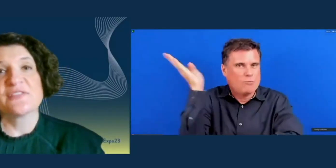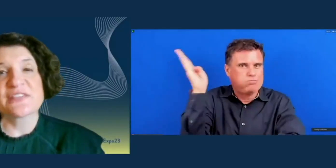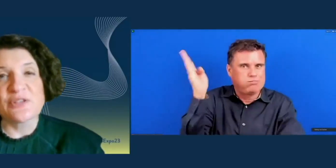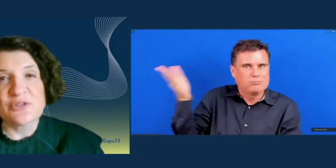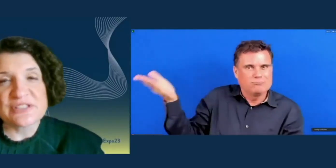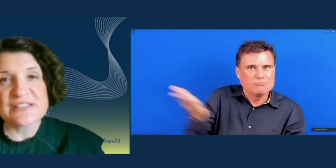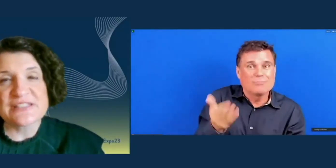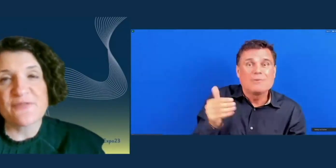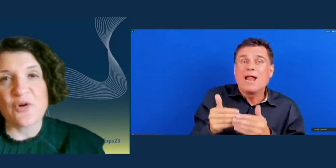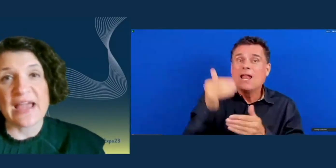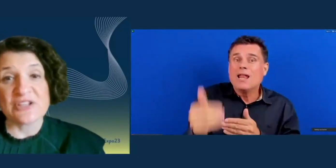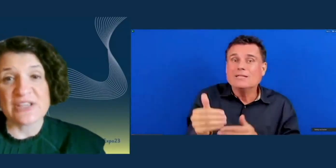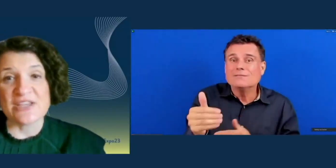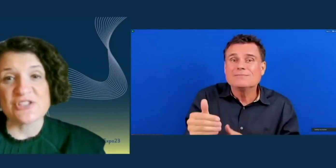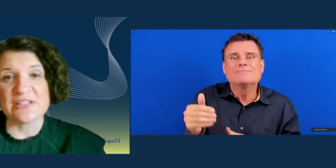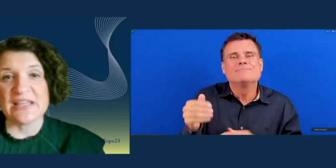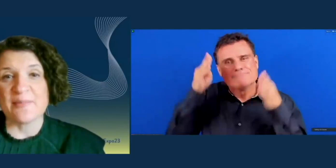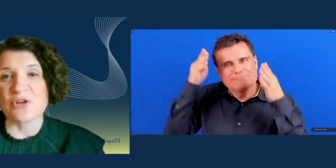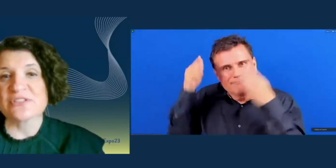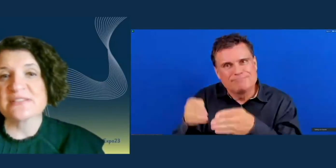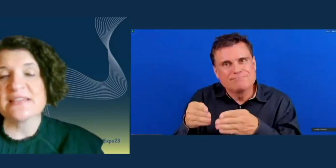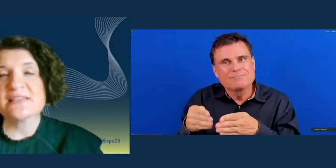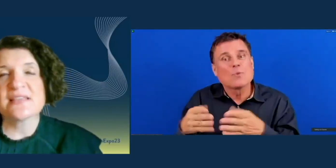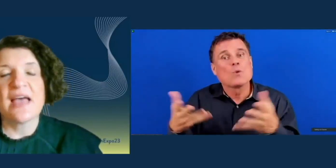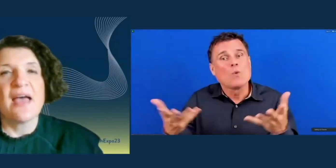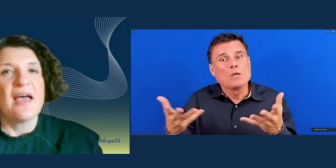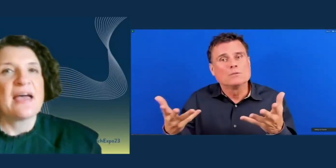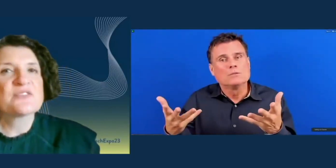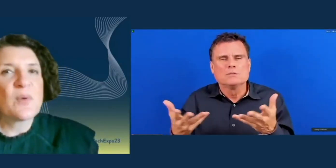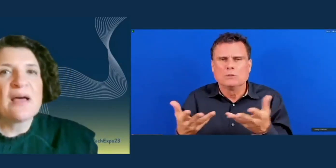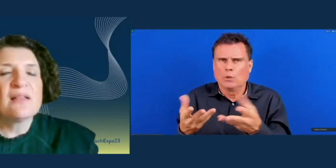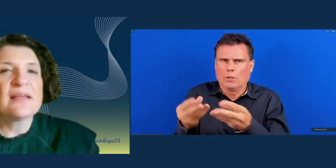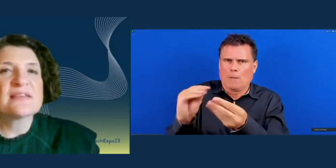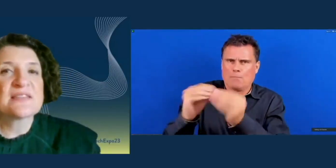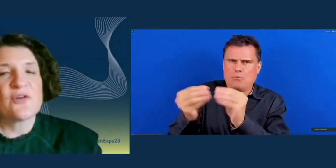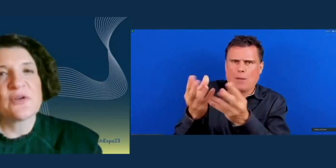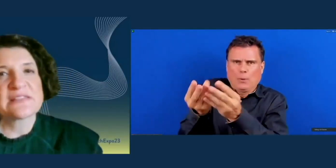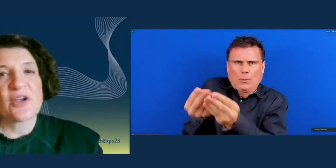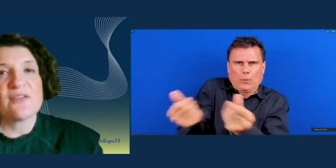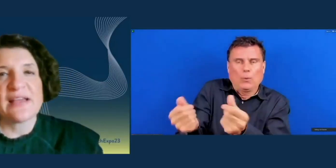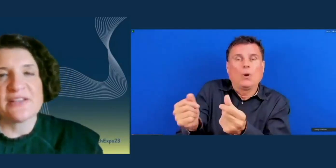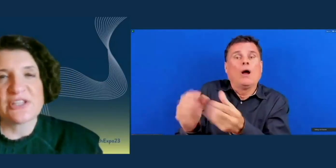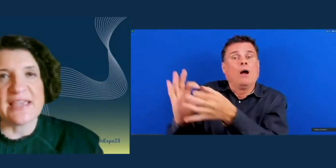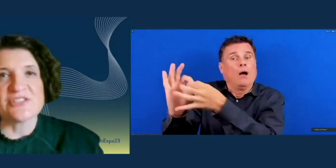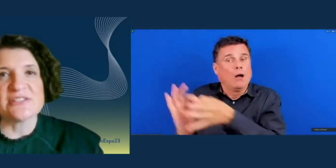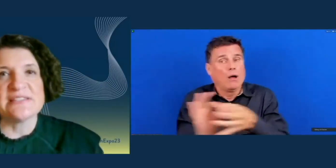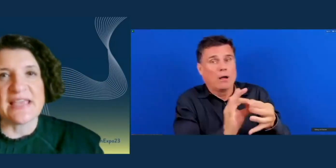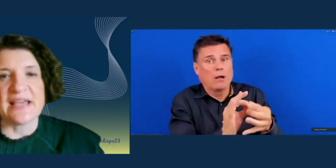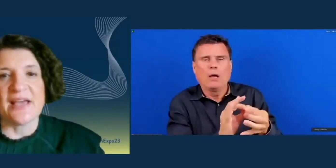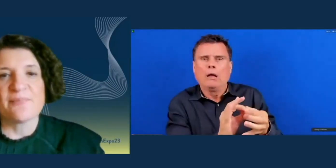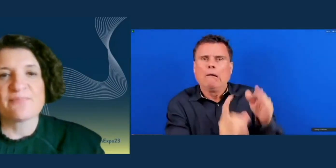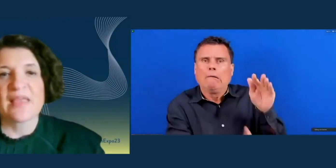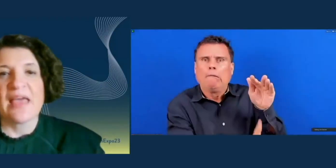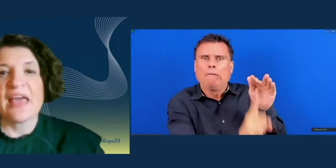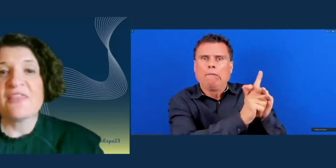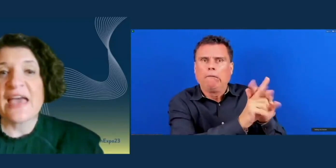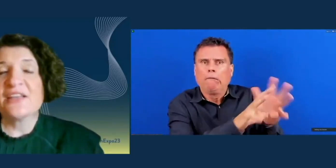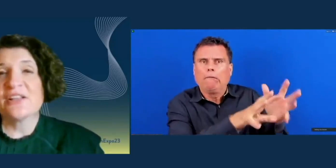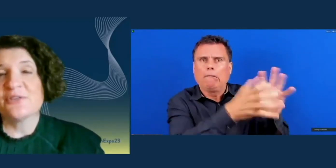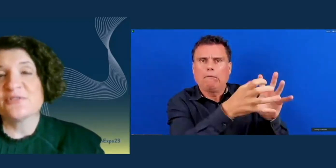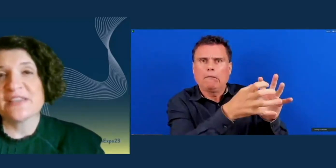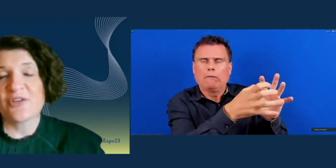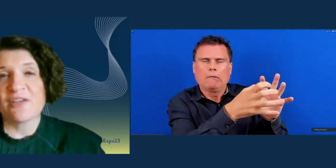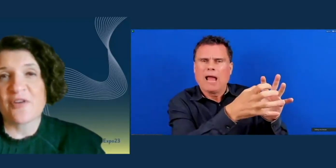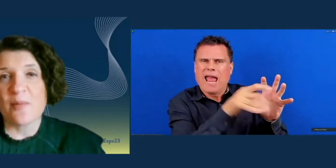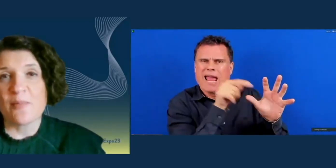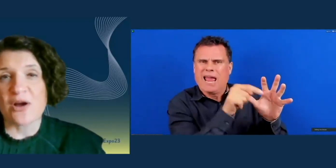of solutions for education in emergencies, as well as the focus area of education data. And that